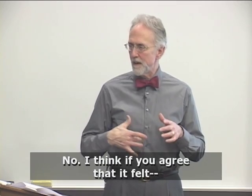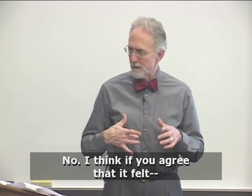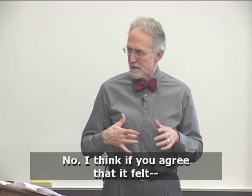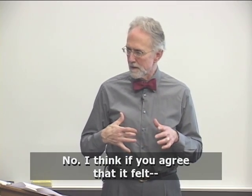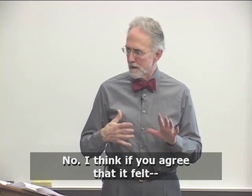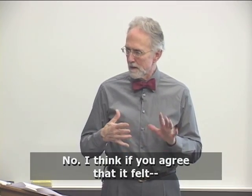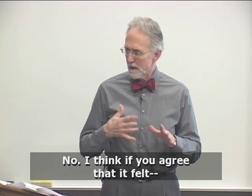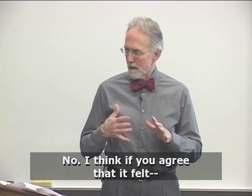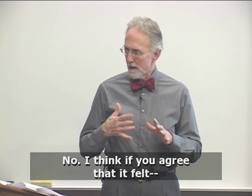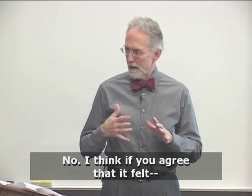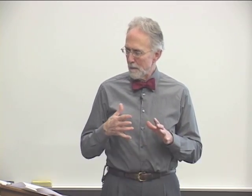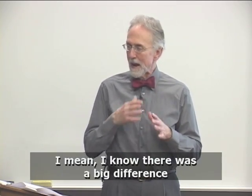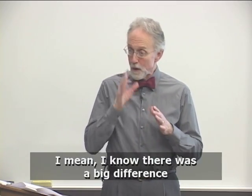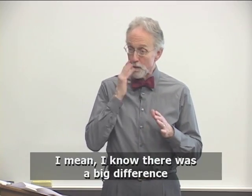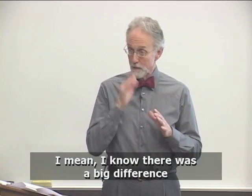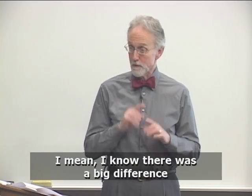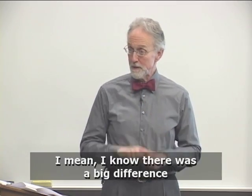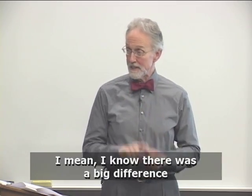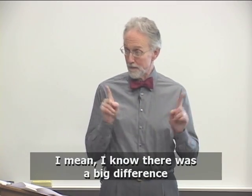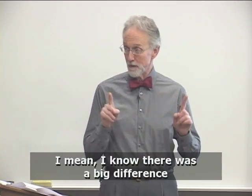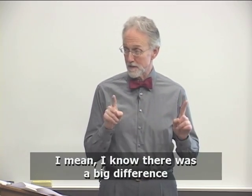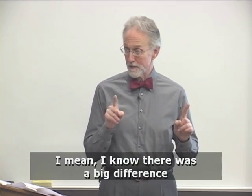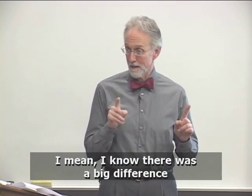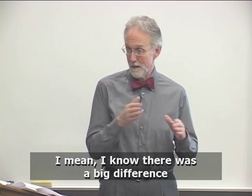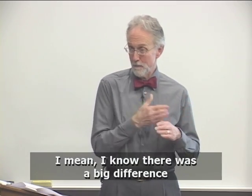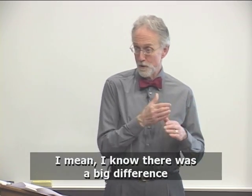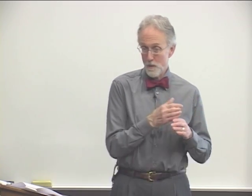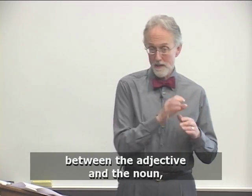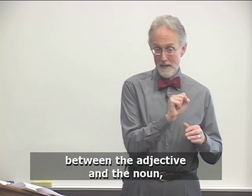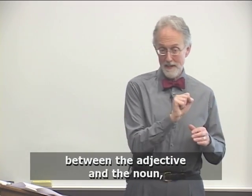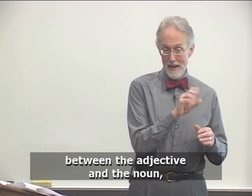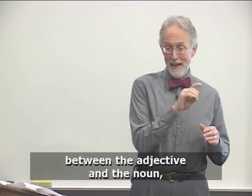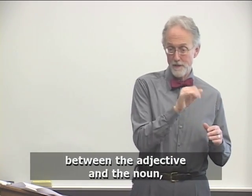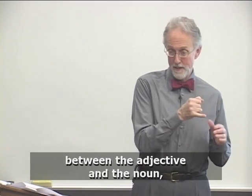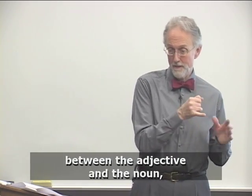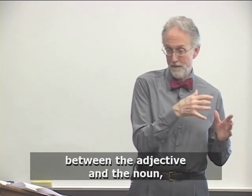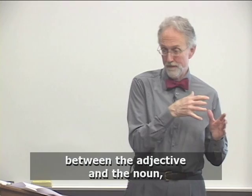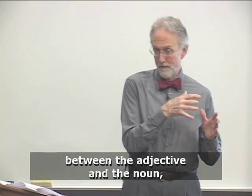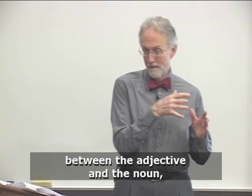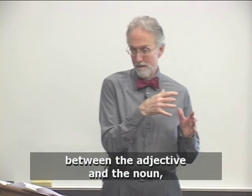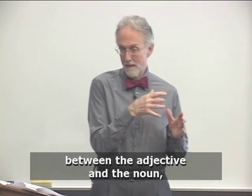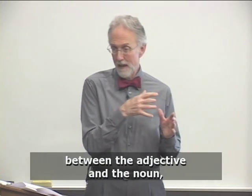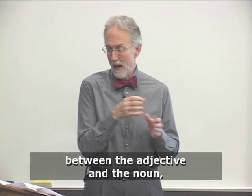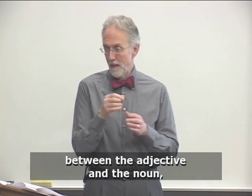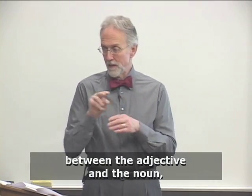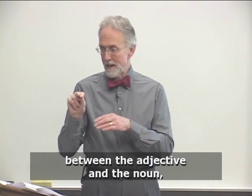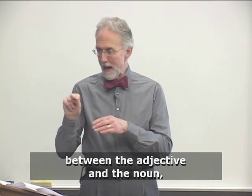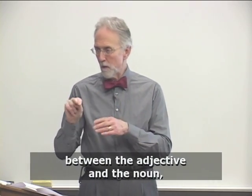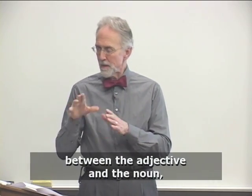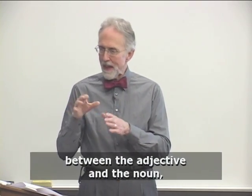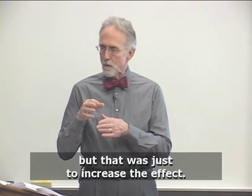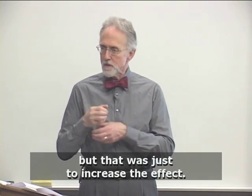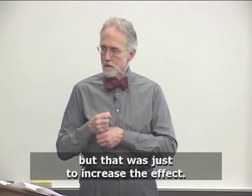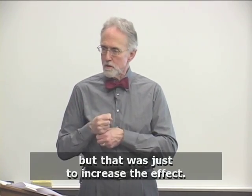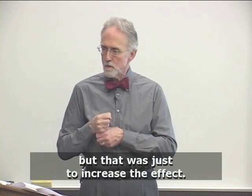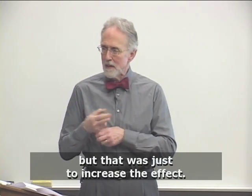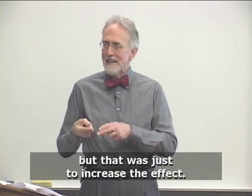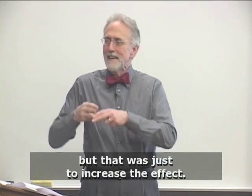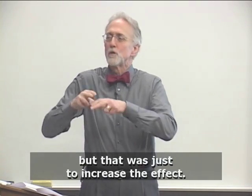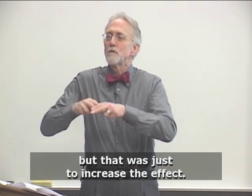felt... I know there's a big difference between the adjective and the noun, but that was just to increase